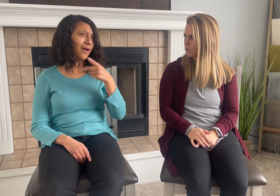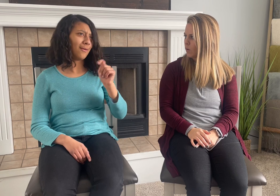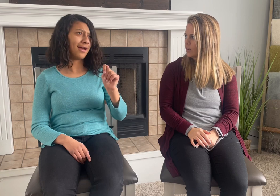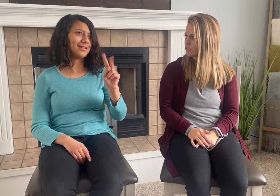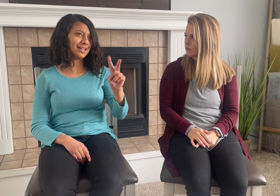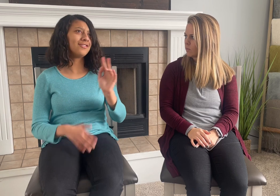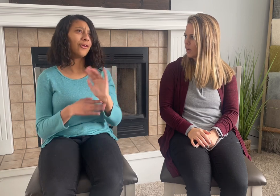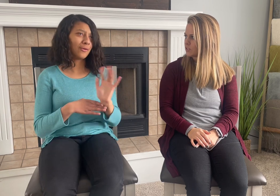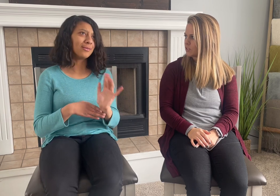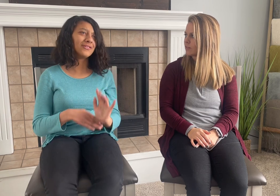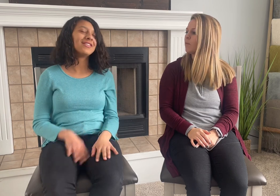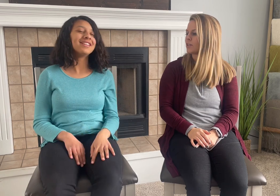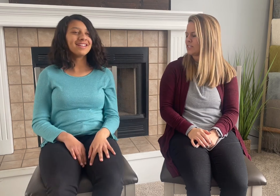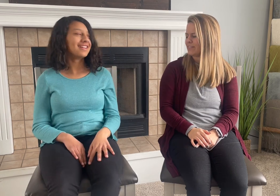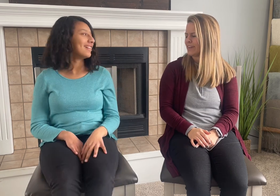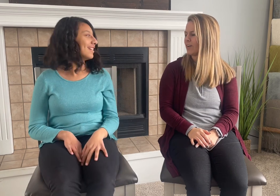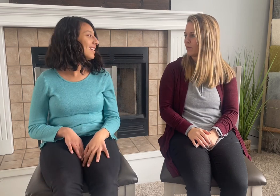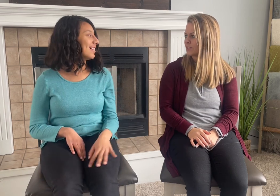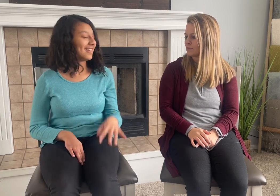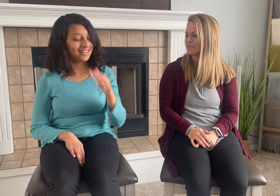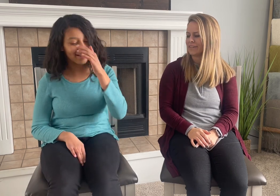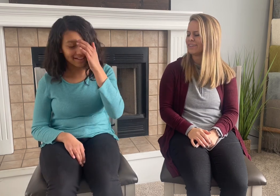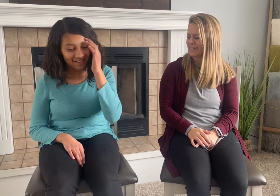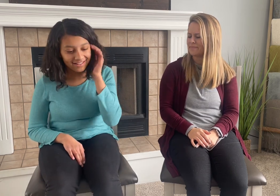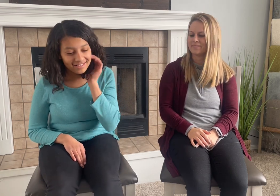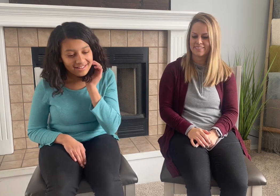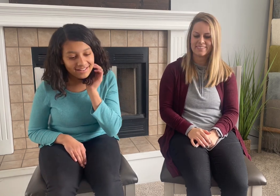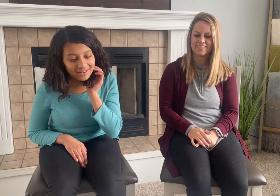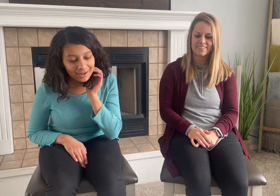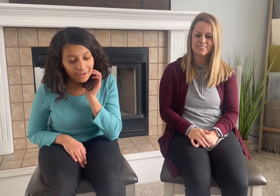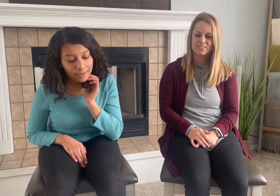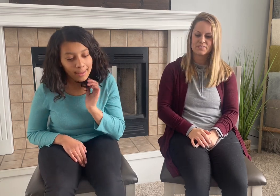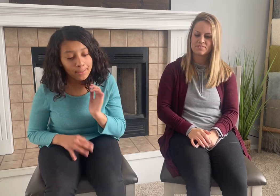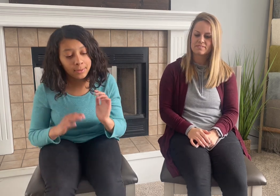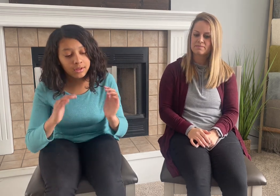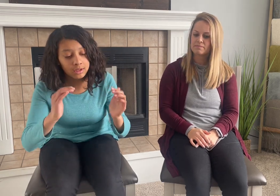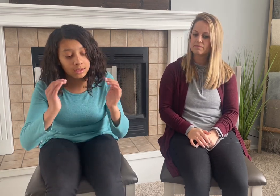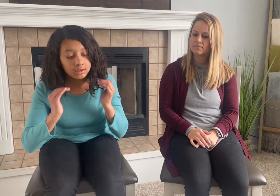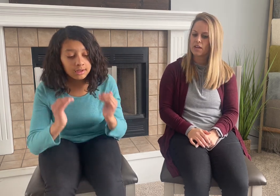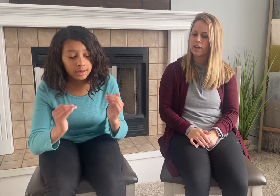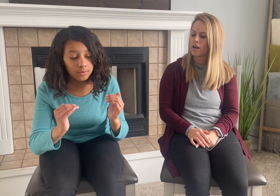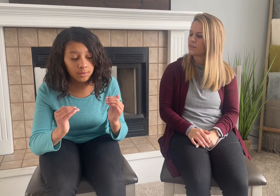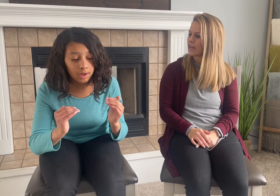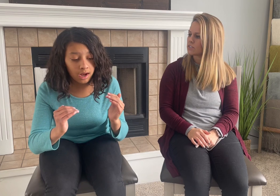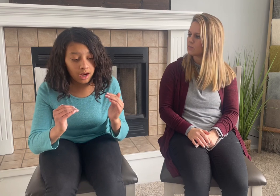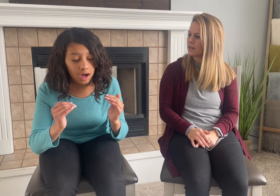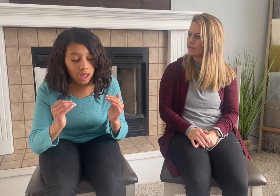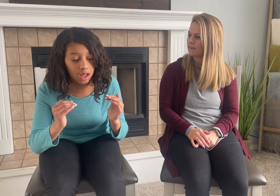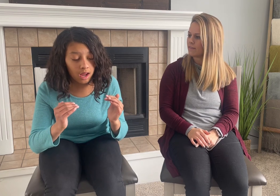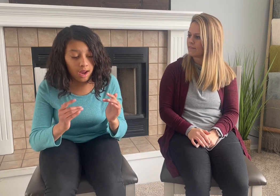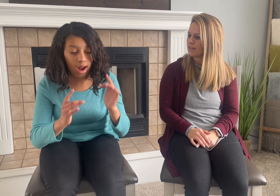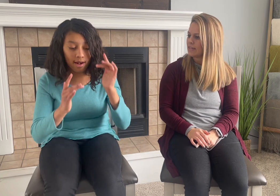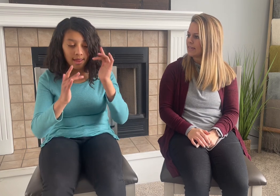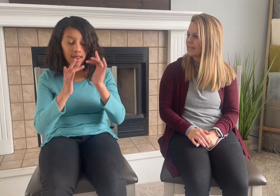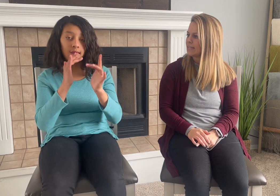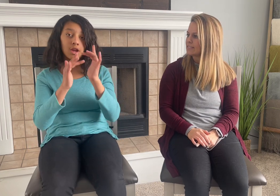Watch. Watch. Watch TV or watch a movie. Yep. Okay. All right. Our next one is